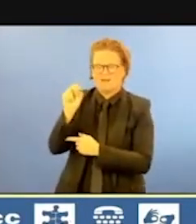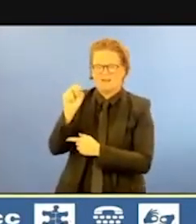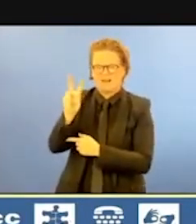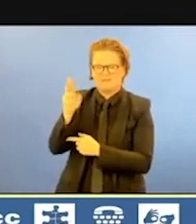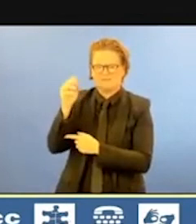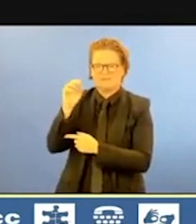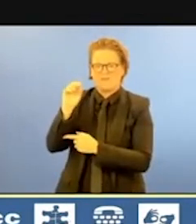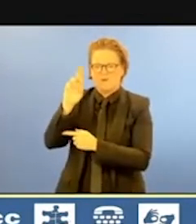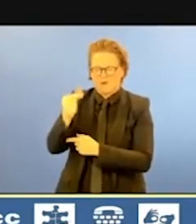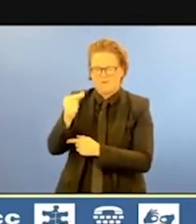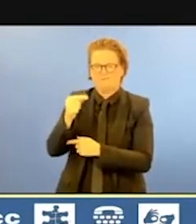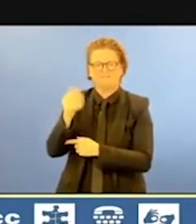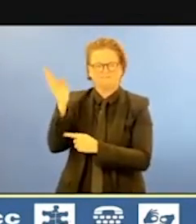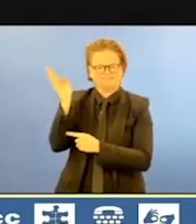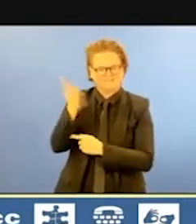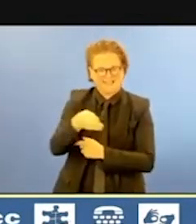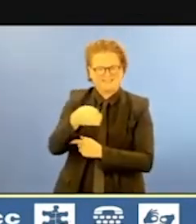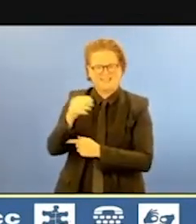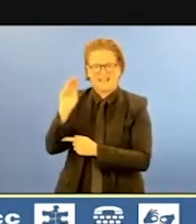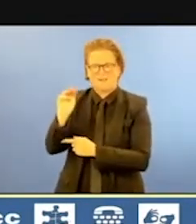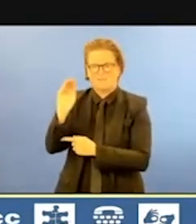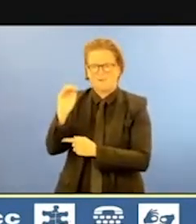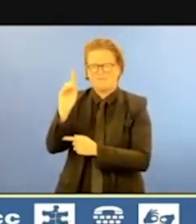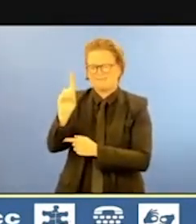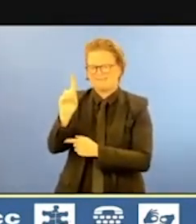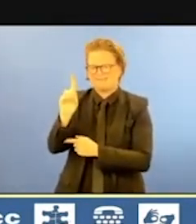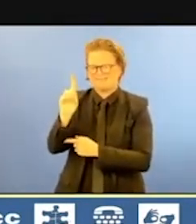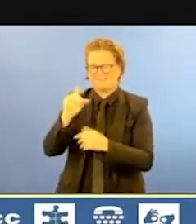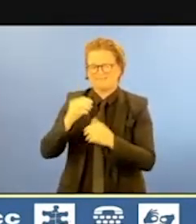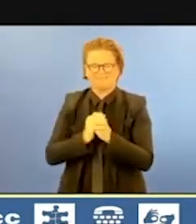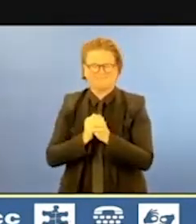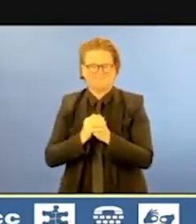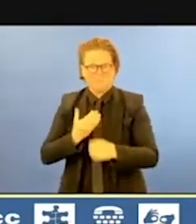sfgov.org/MOD. You can email us if you have access to email at